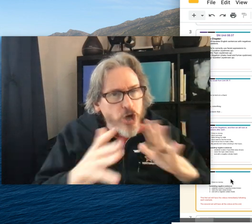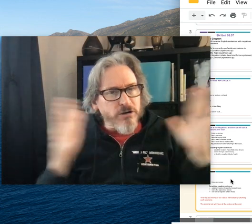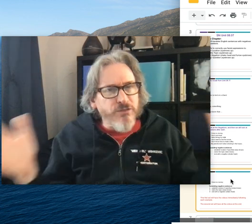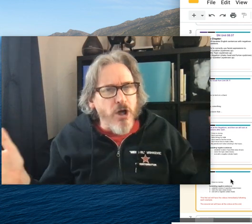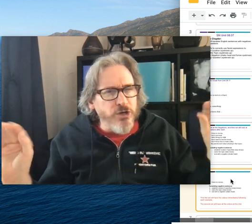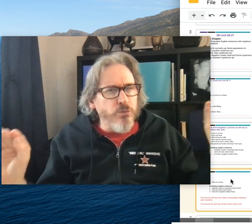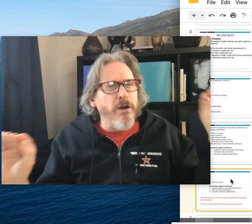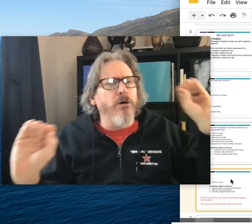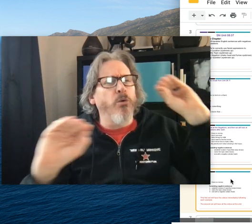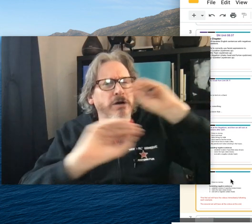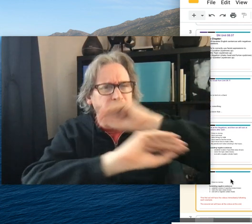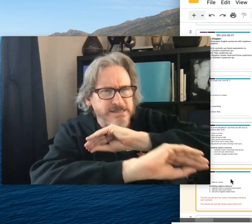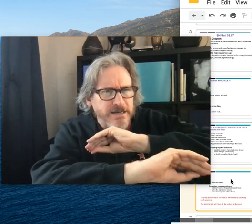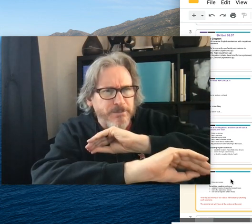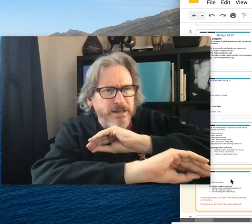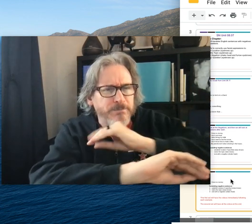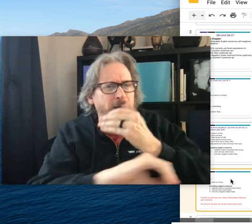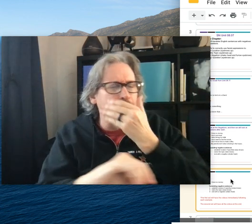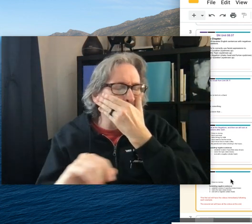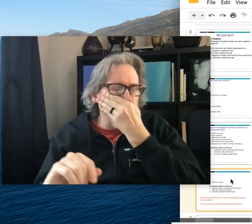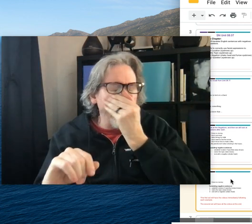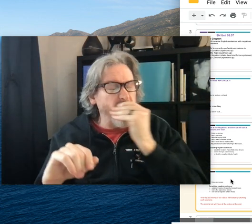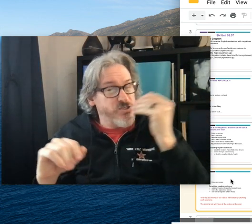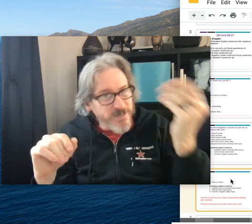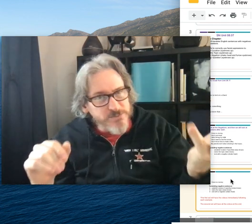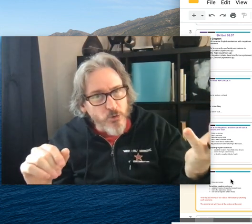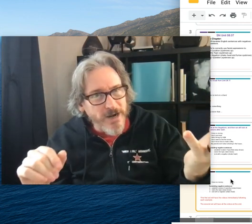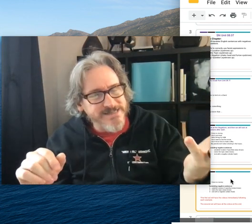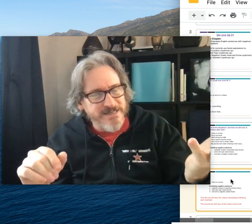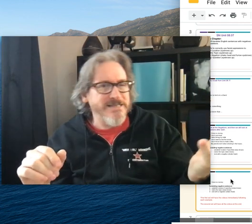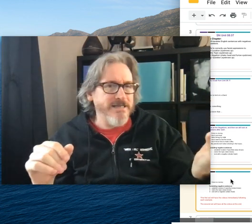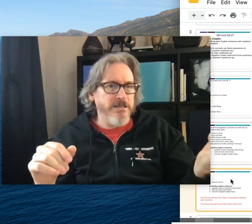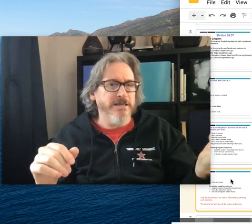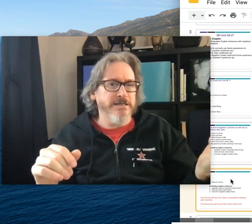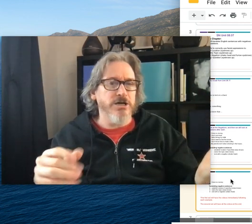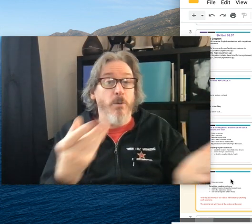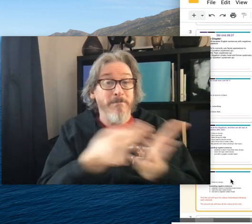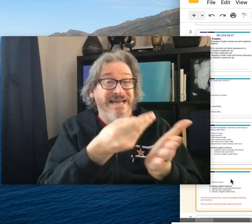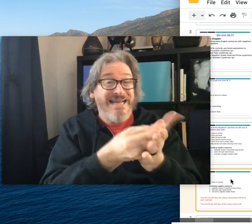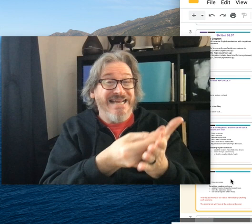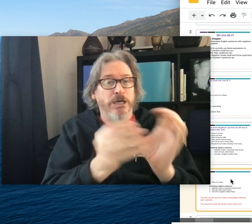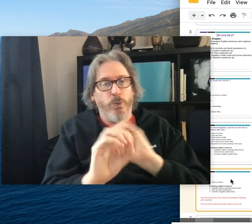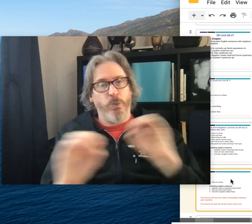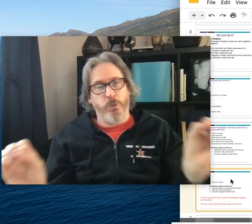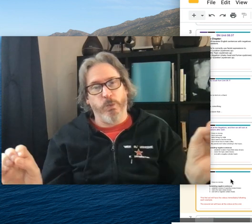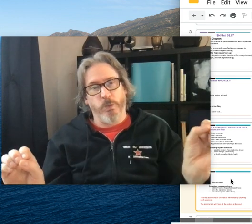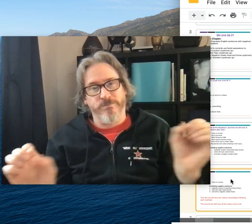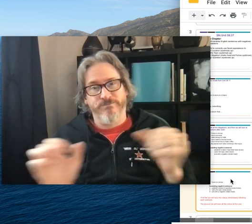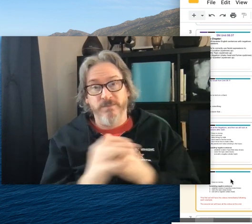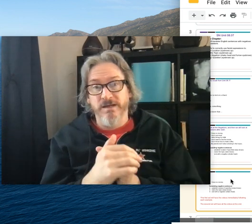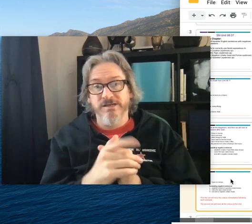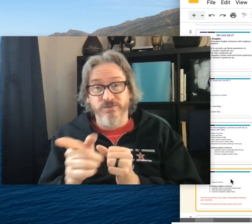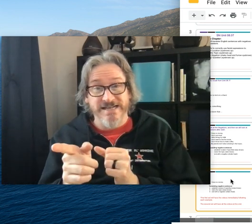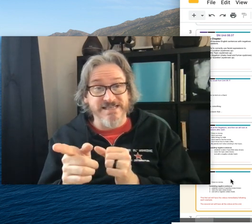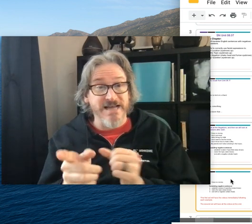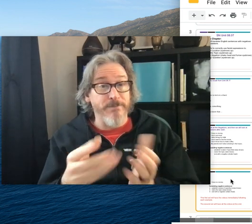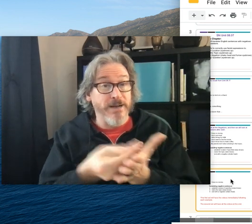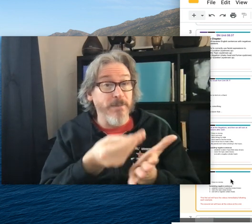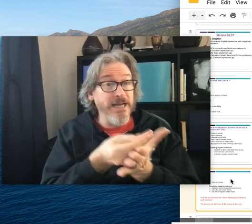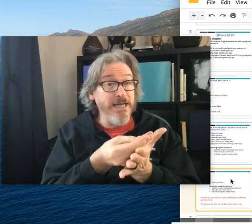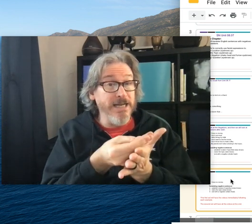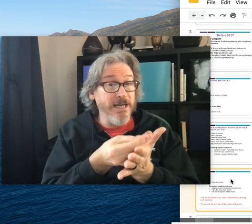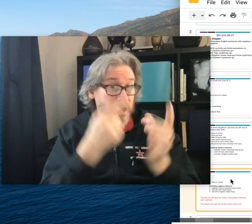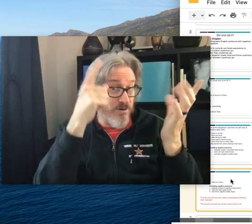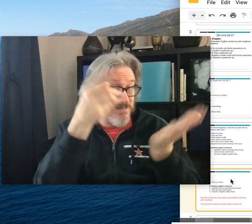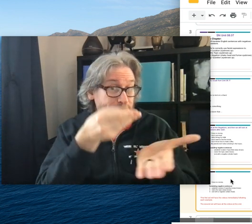In a longer thought, you'd want to organize it a bit better. So it is more ASL technically to go. So that's the